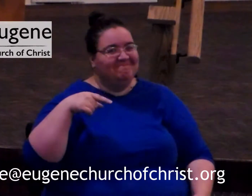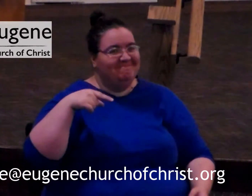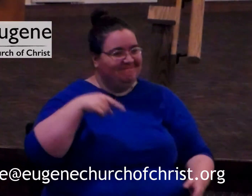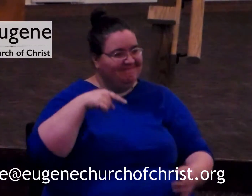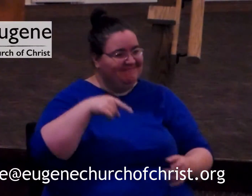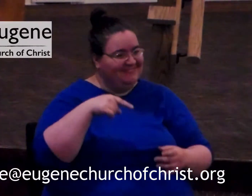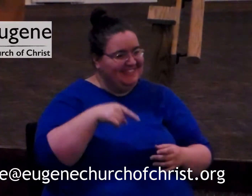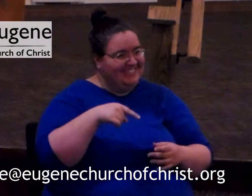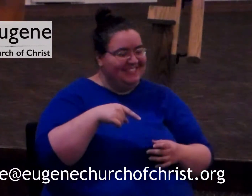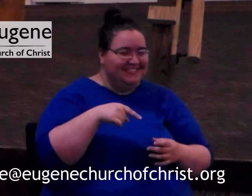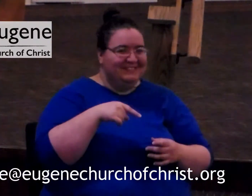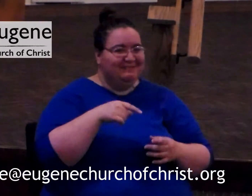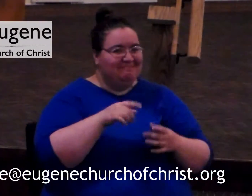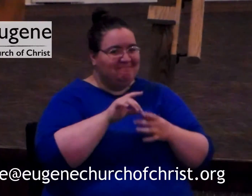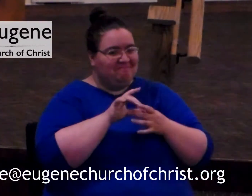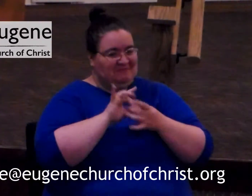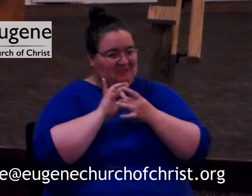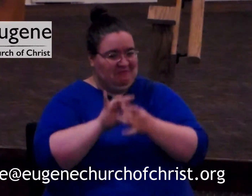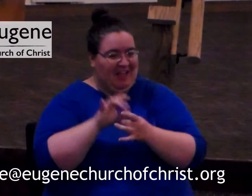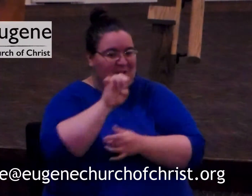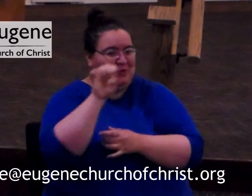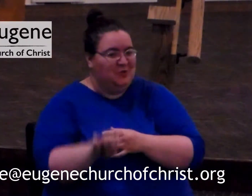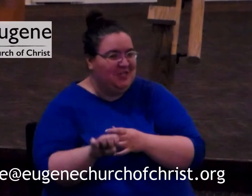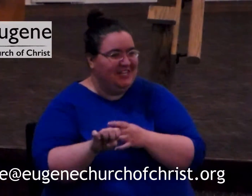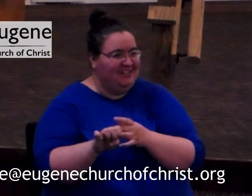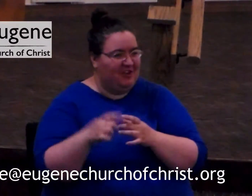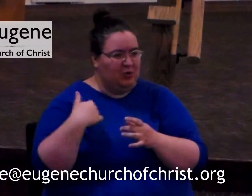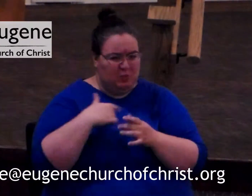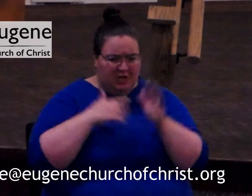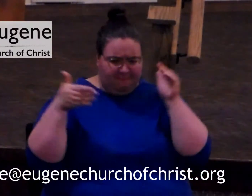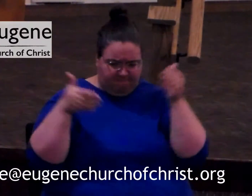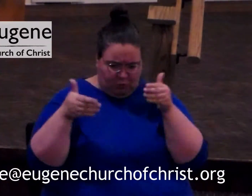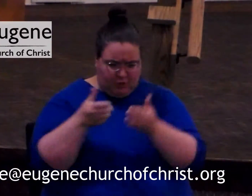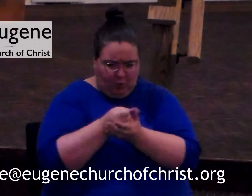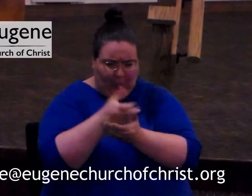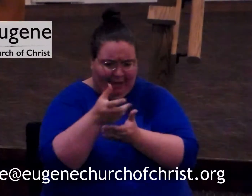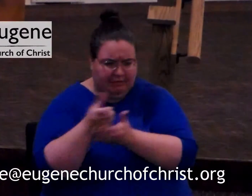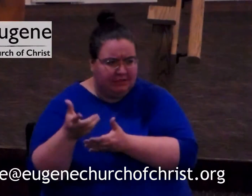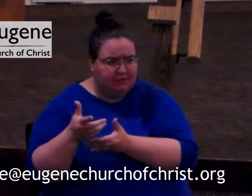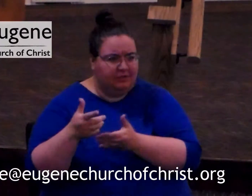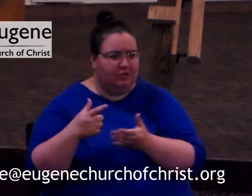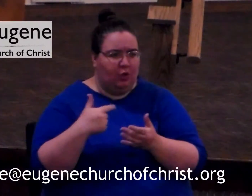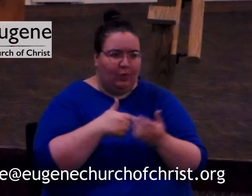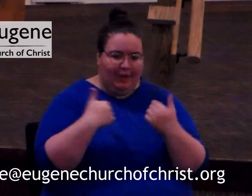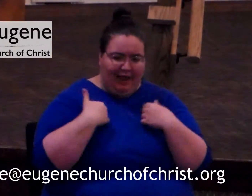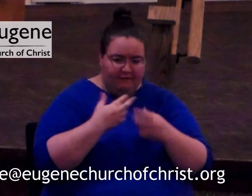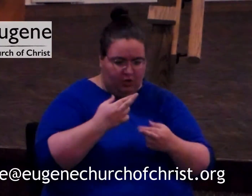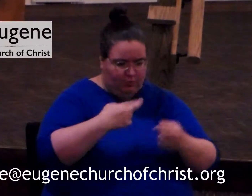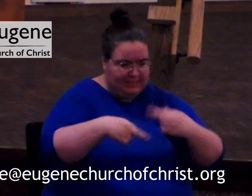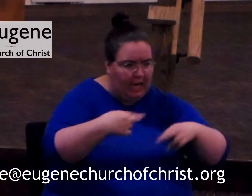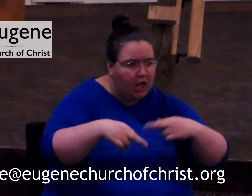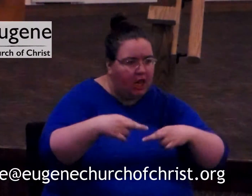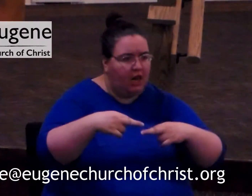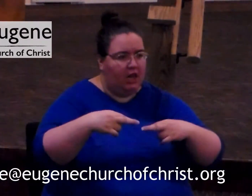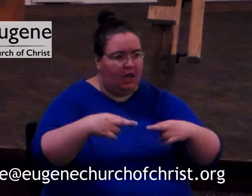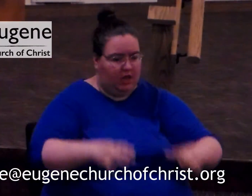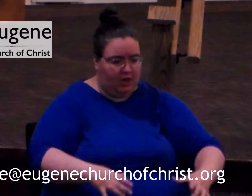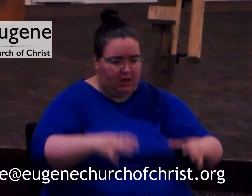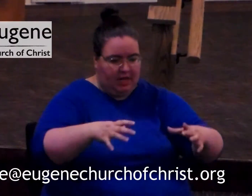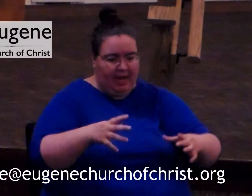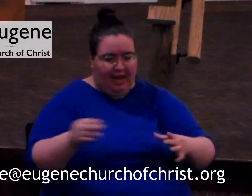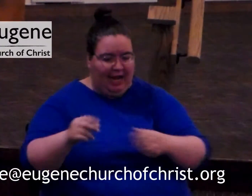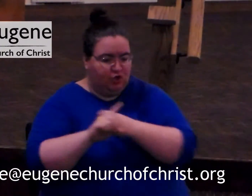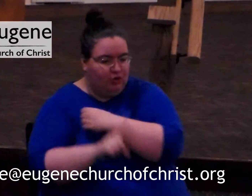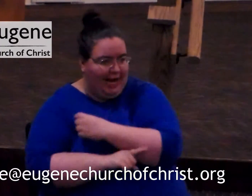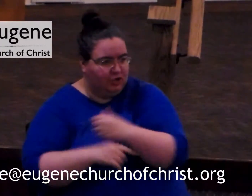wasting? We at our apartment complex, we have the recycle bin and we have the regular bin, and we